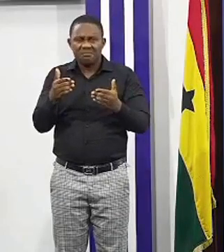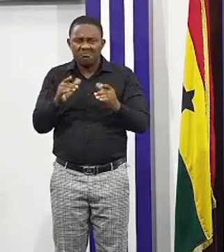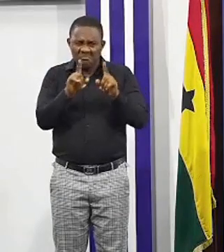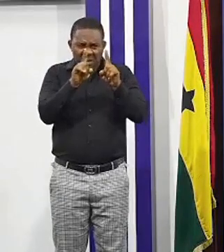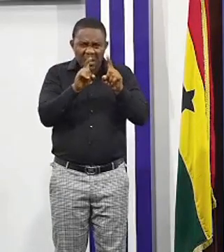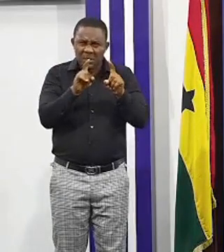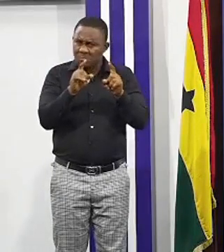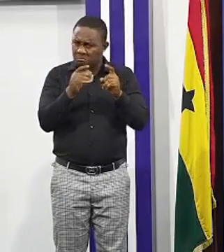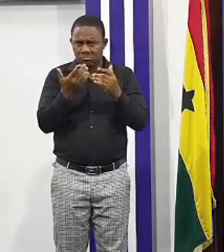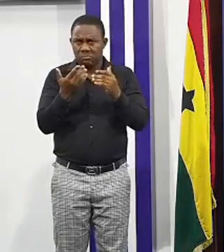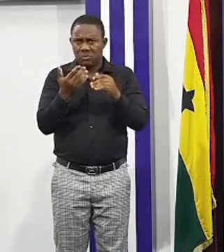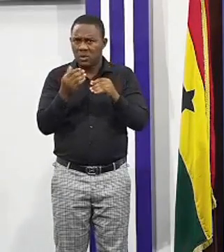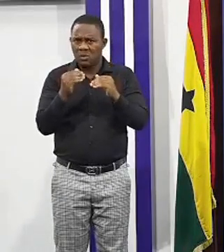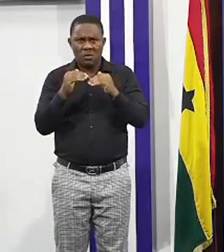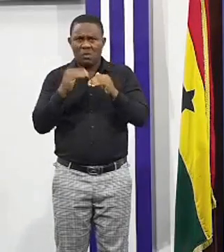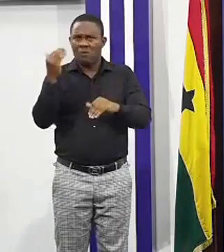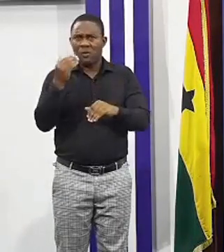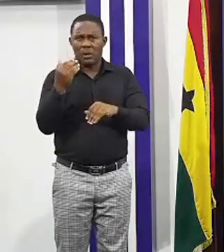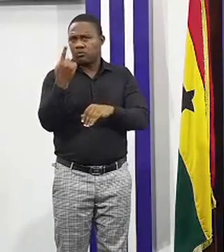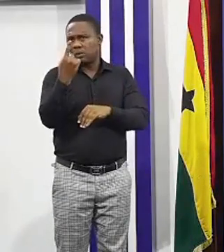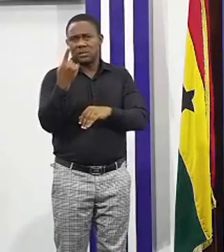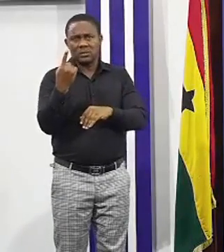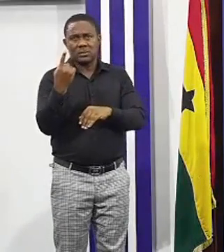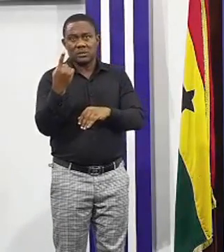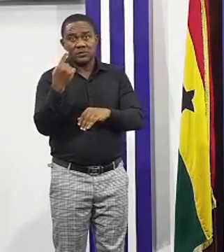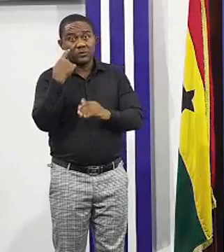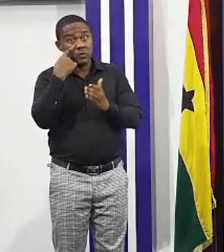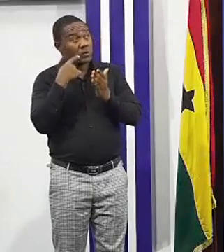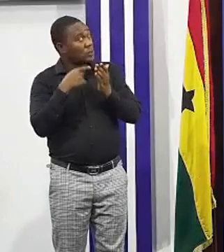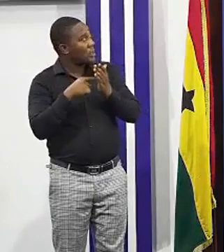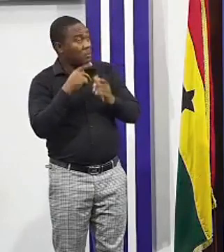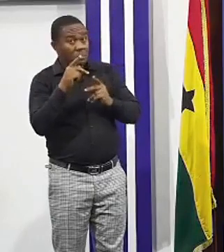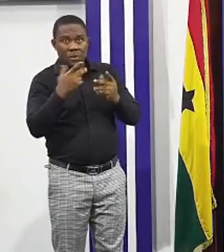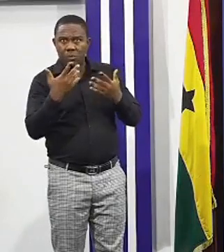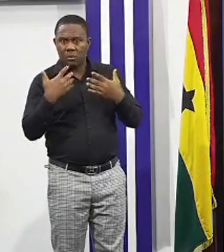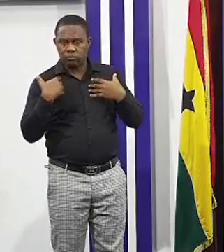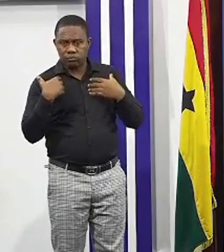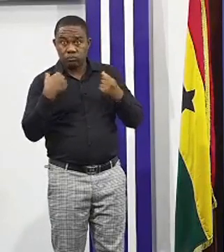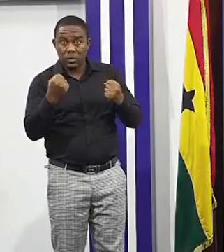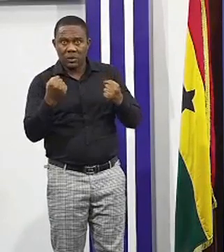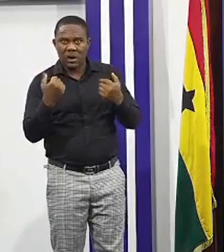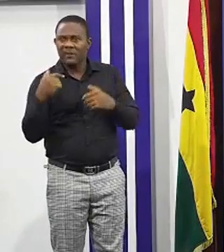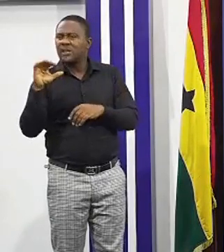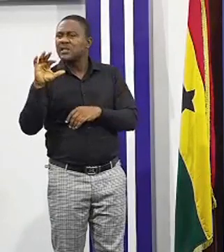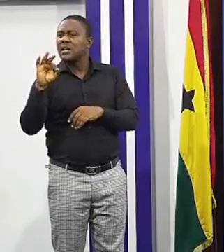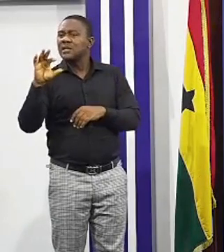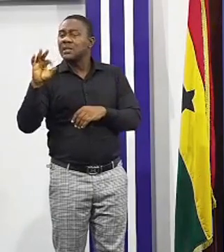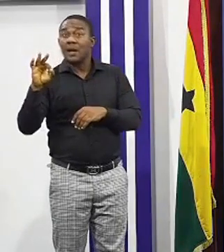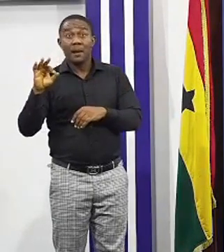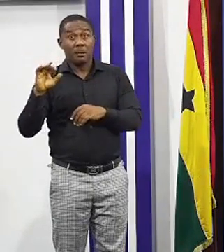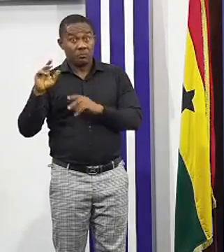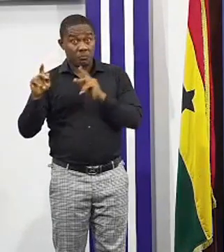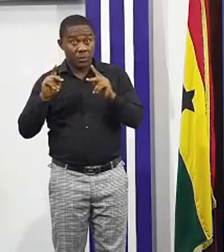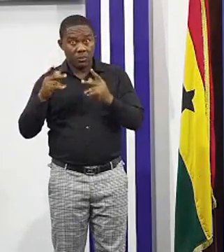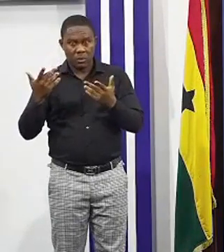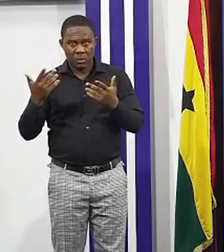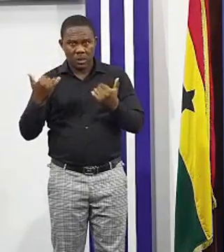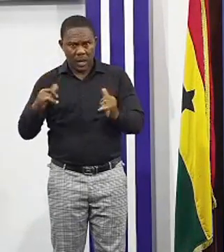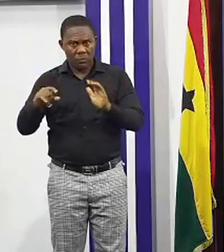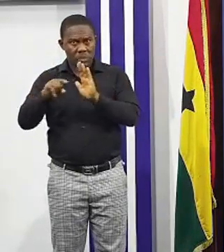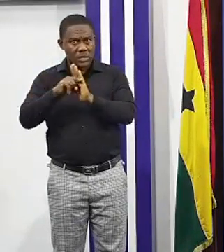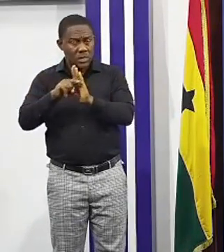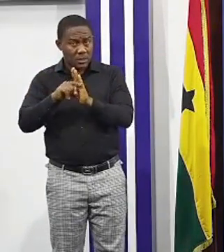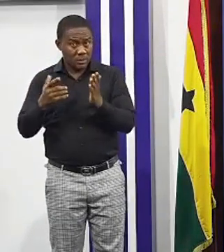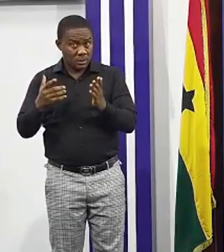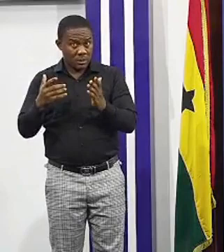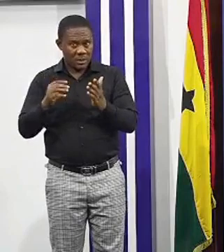once. Why? Because, for example, if you look at our recovery rate, 99%, what it means is that those persons were